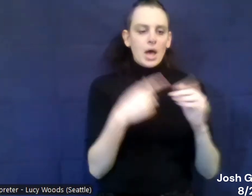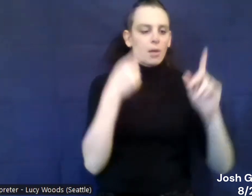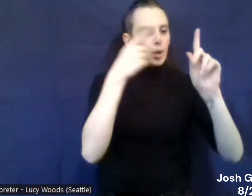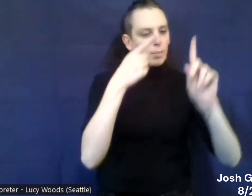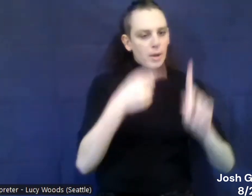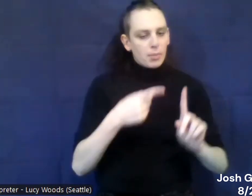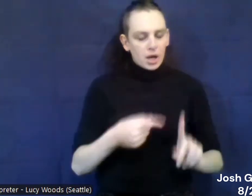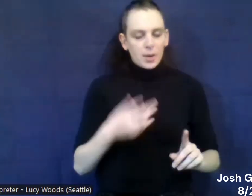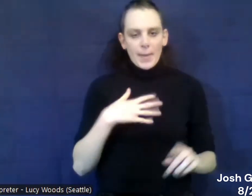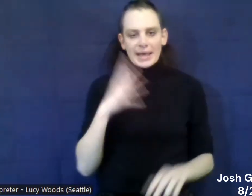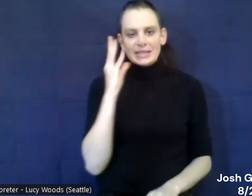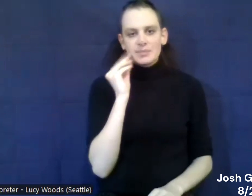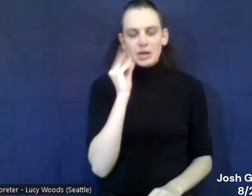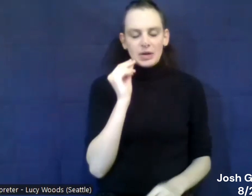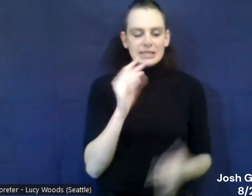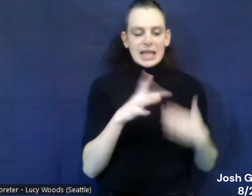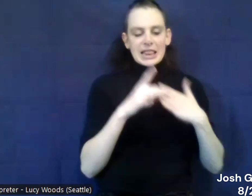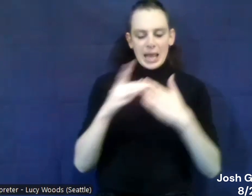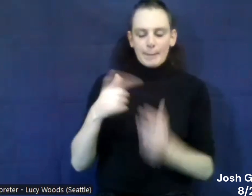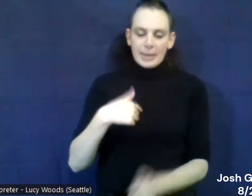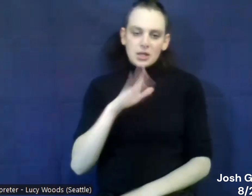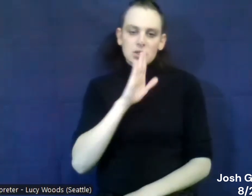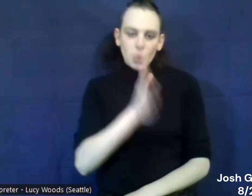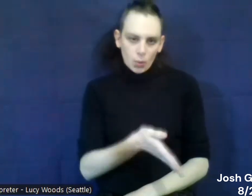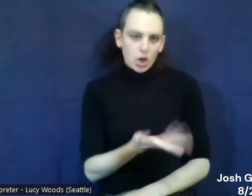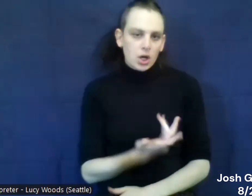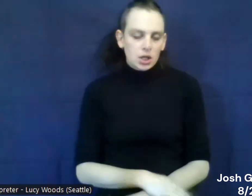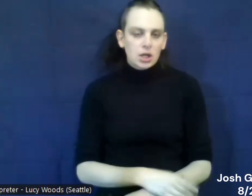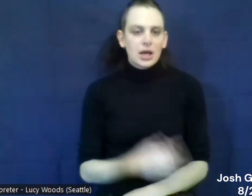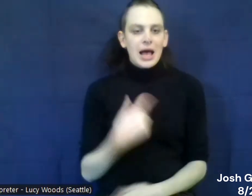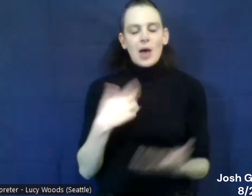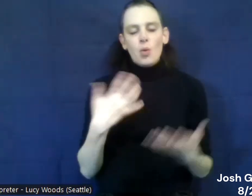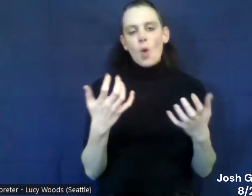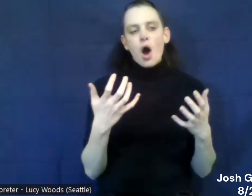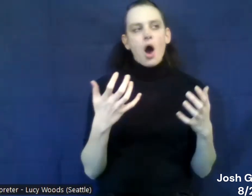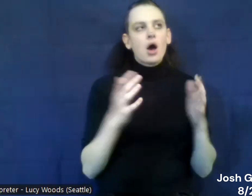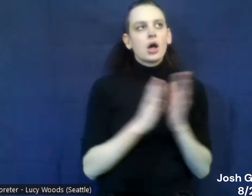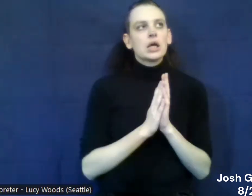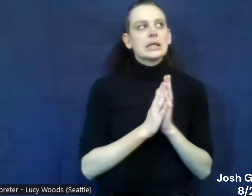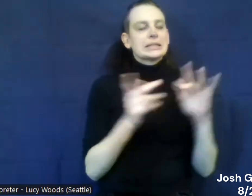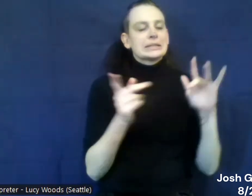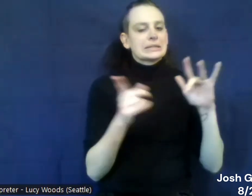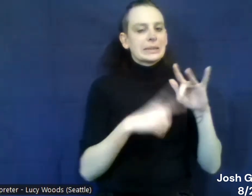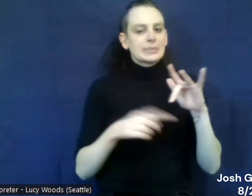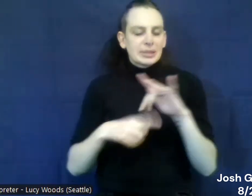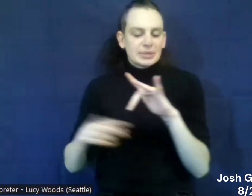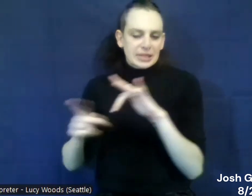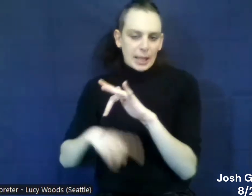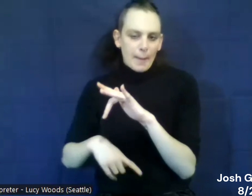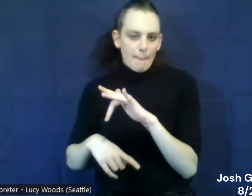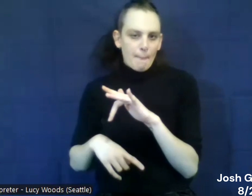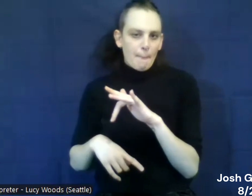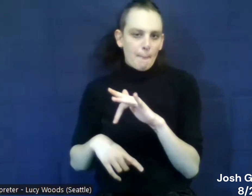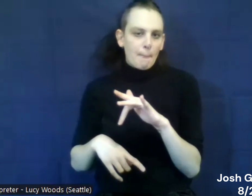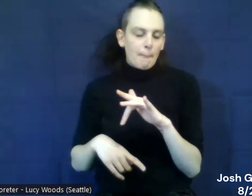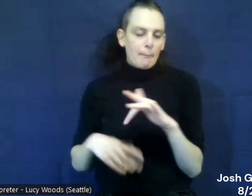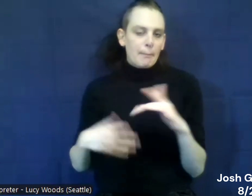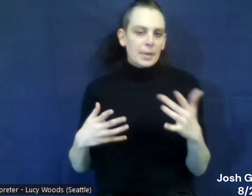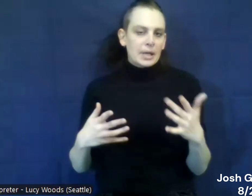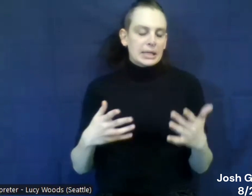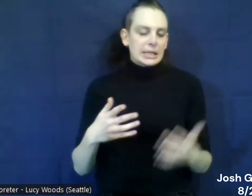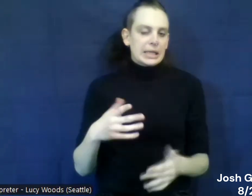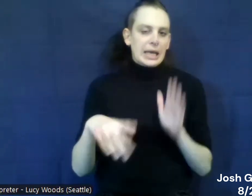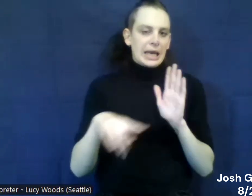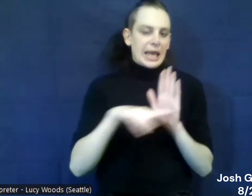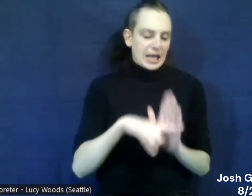sobriety. But I'll try and skip over a lot of the, um, uh, you know, experiences